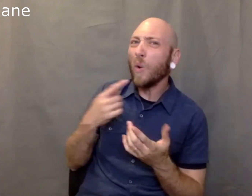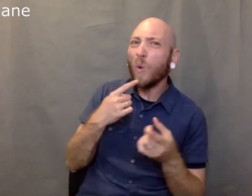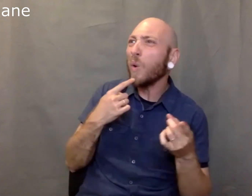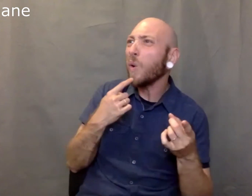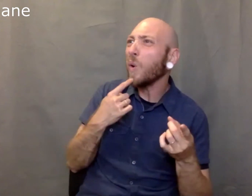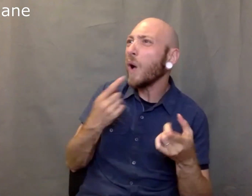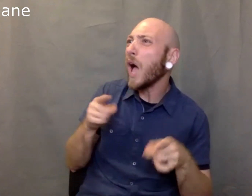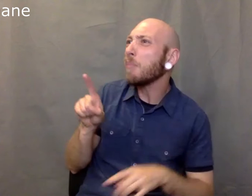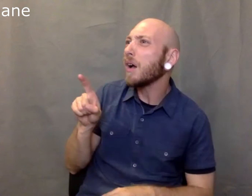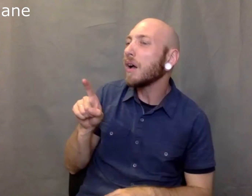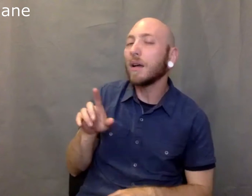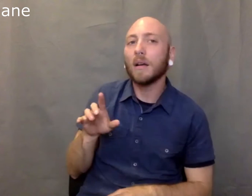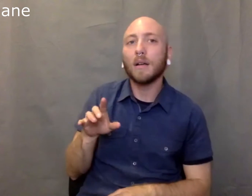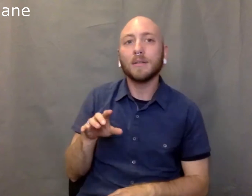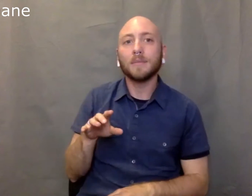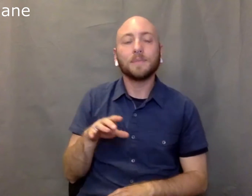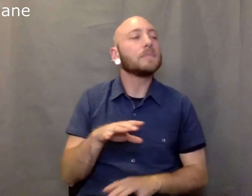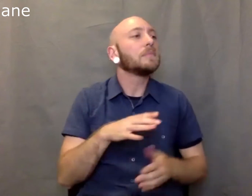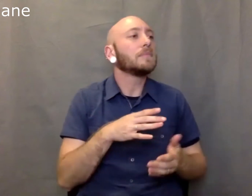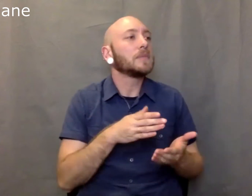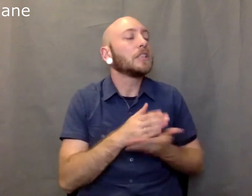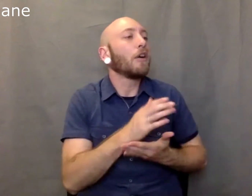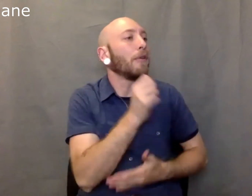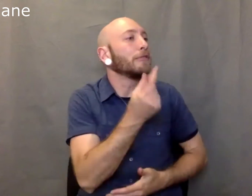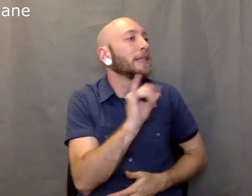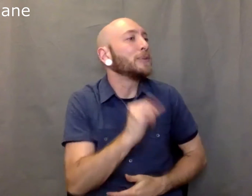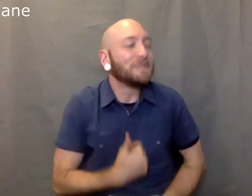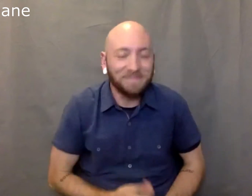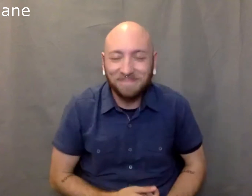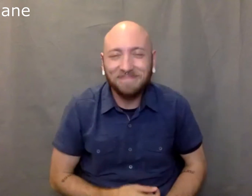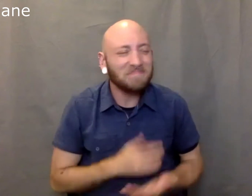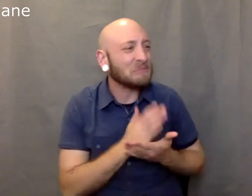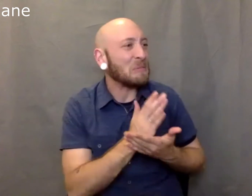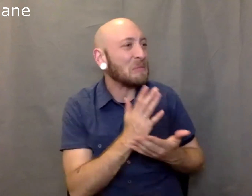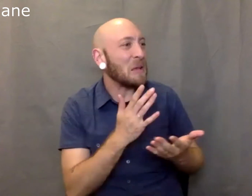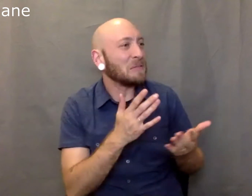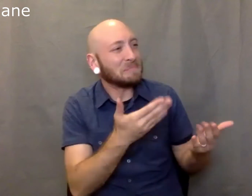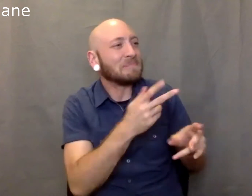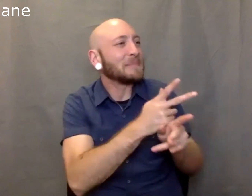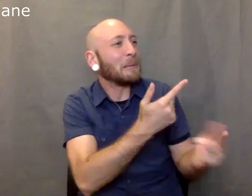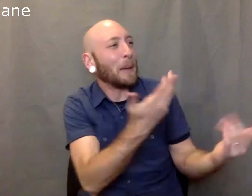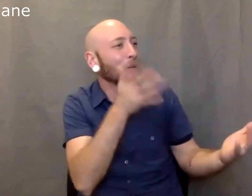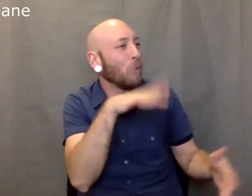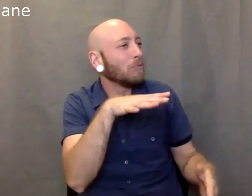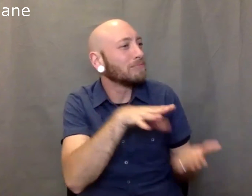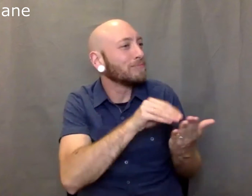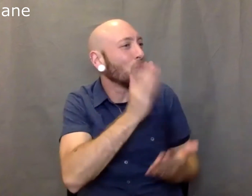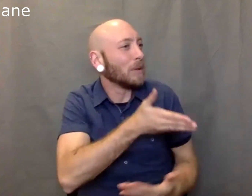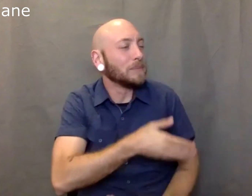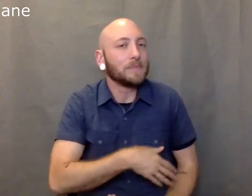And he said, it's okay. I didn't understand either, but just keep coming. Like, just keep coming back. Like, come to this. It's